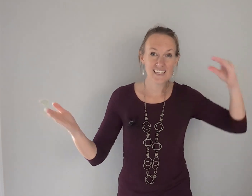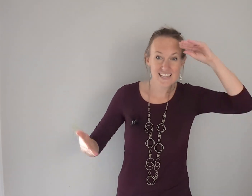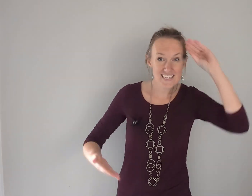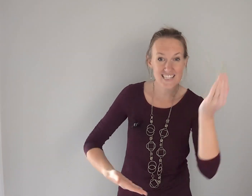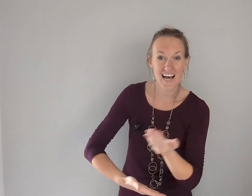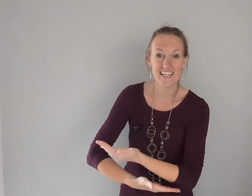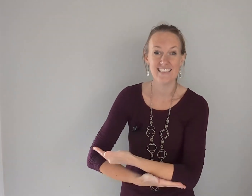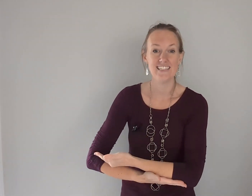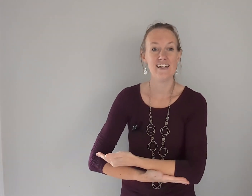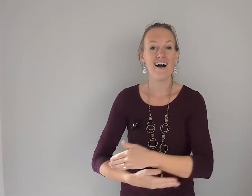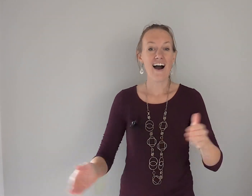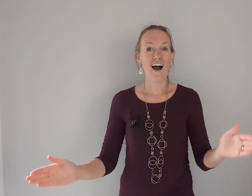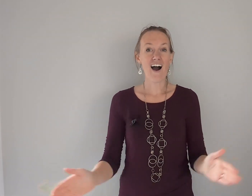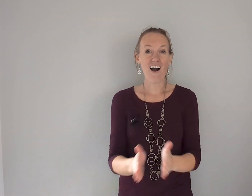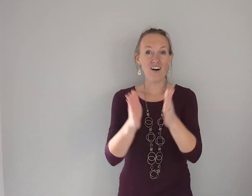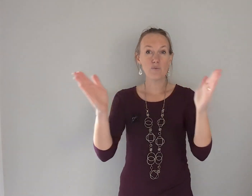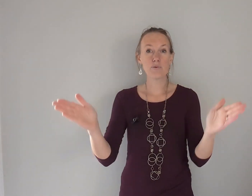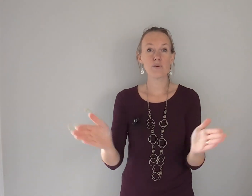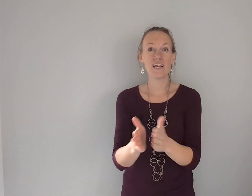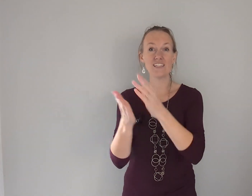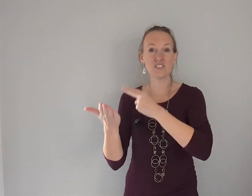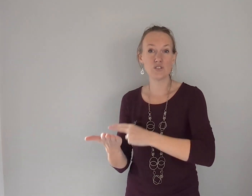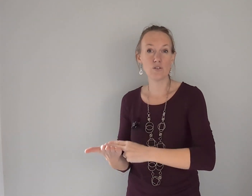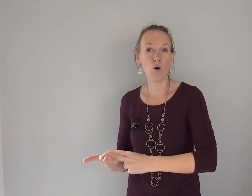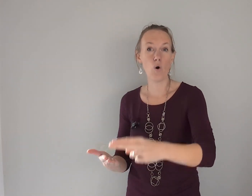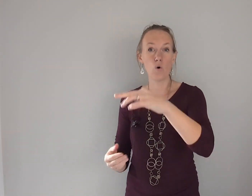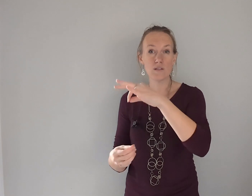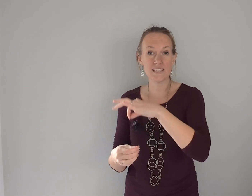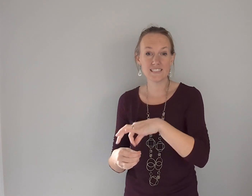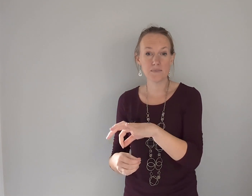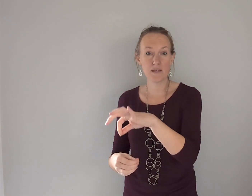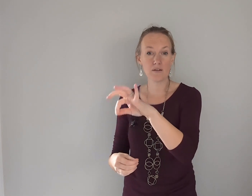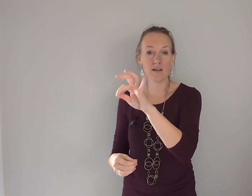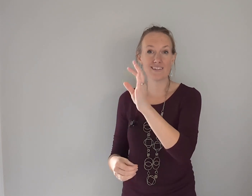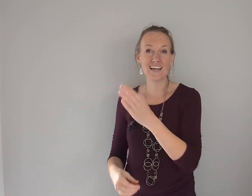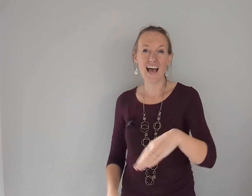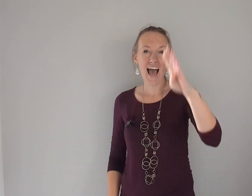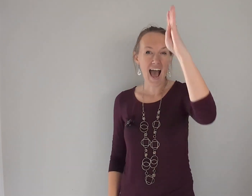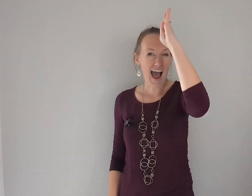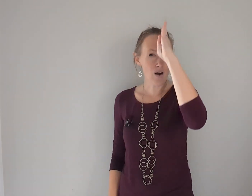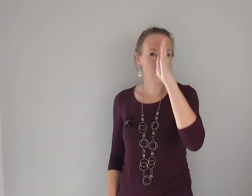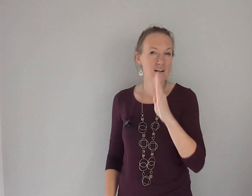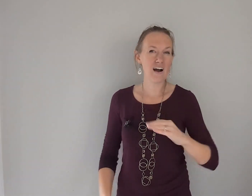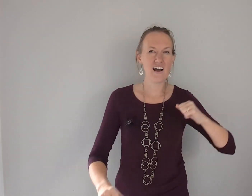the Son. All praise to the Holy Spirit. Our God